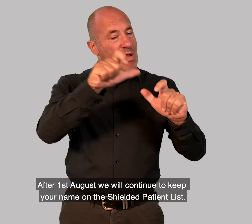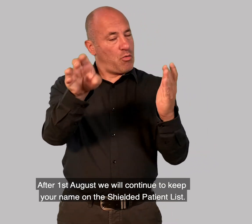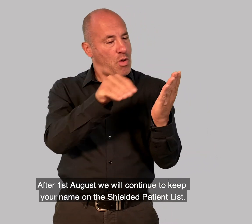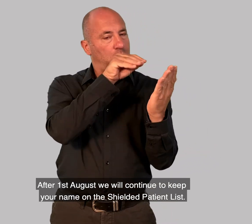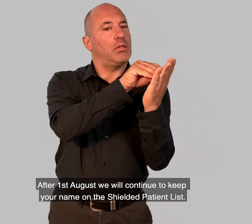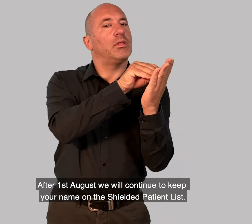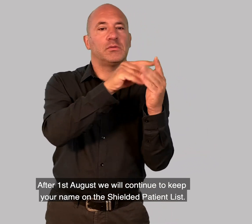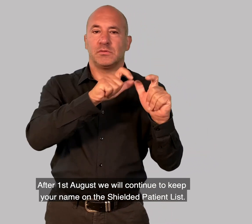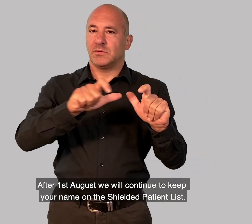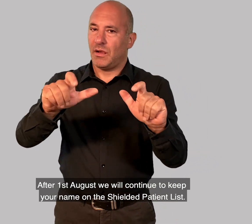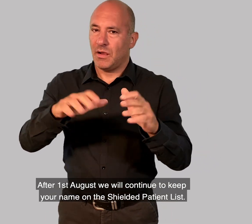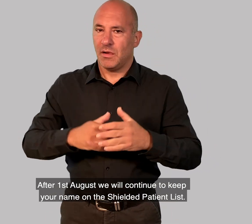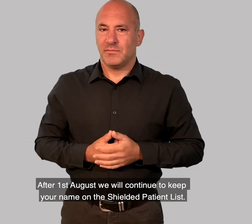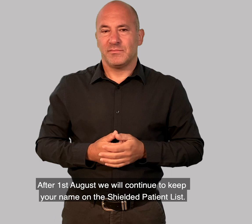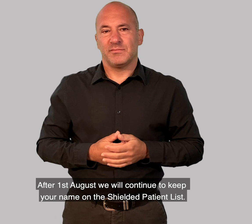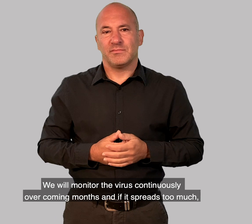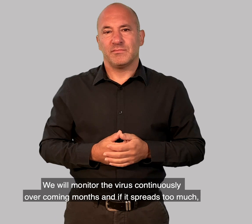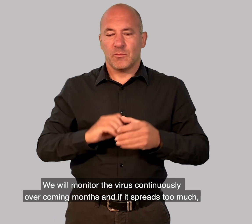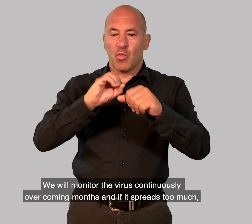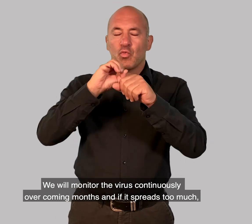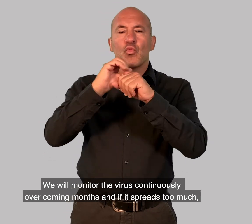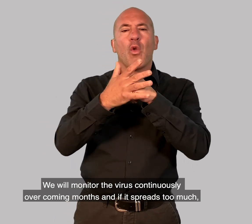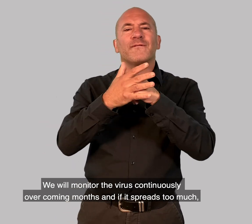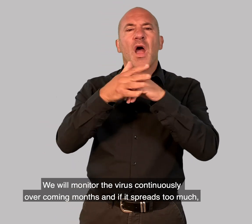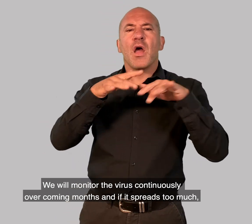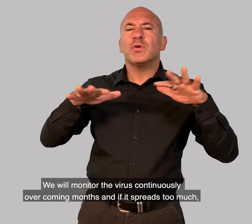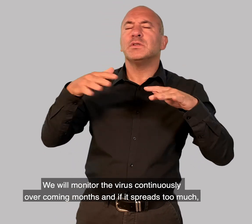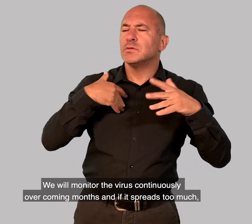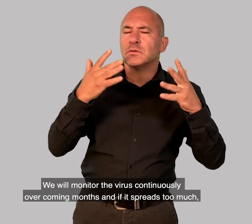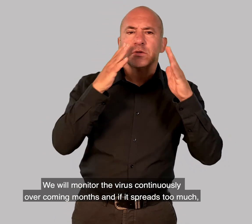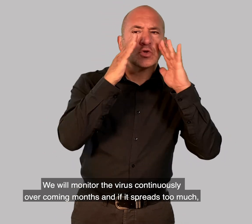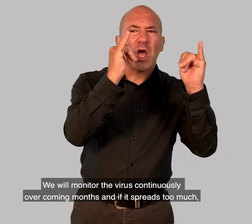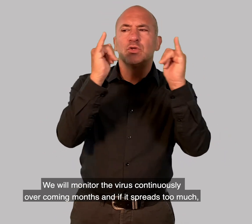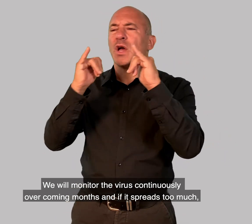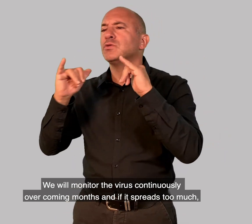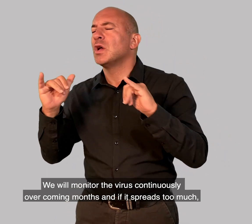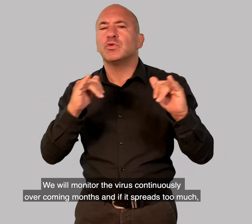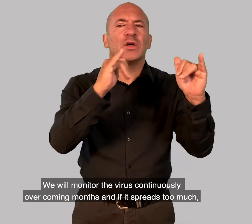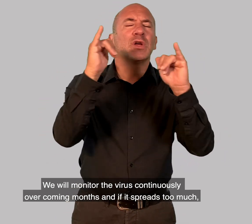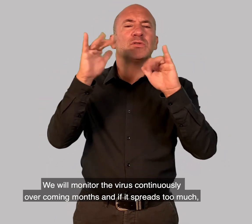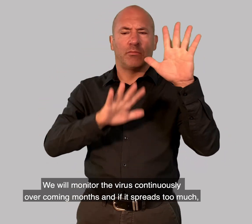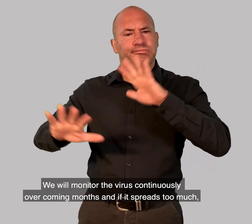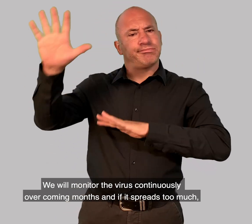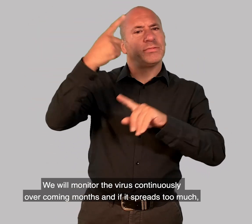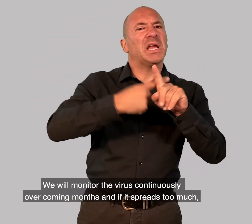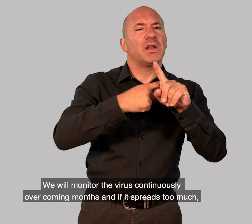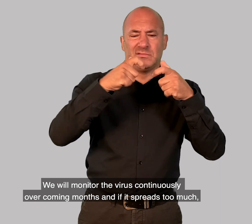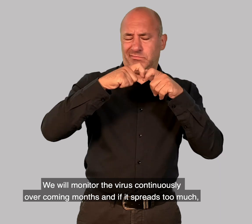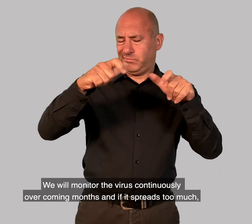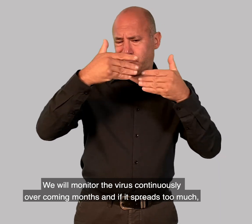will monitor the virus continuously over coming months, and if it spreads too much, we may need